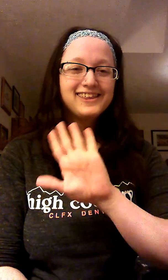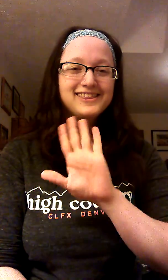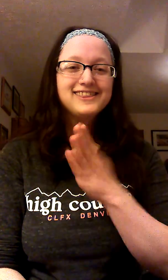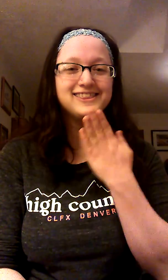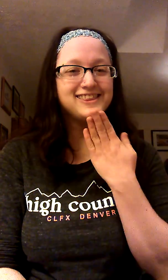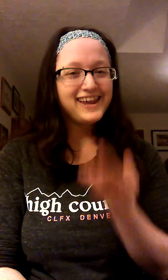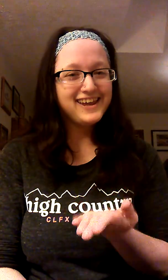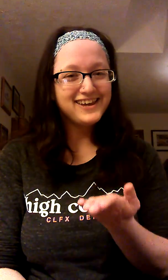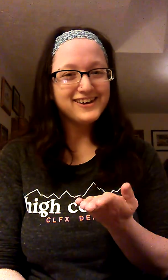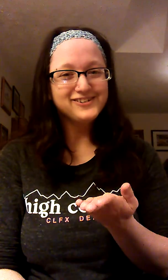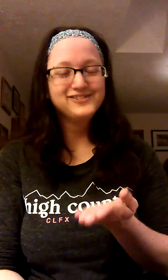Thank you.